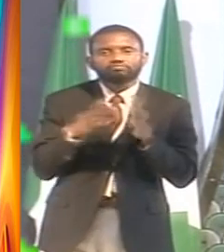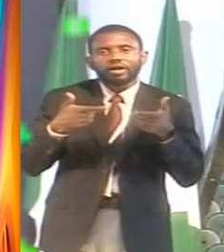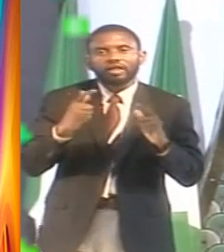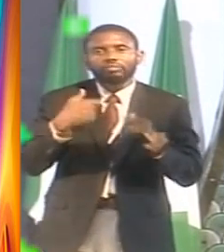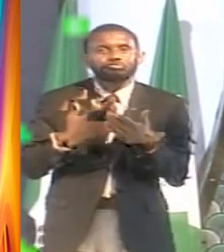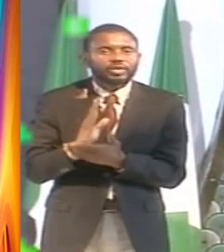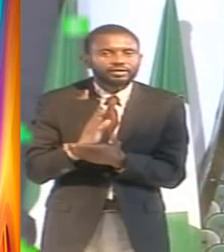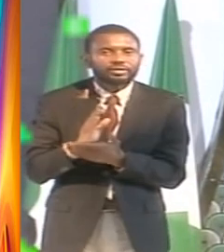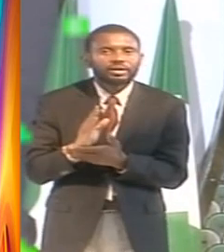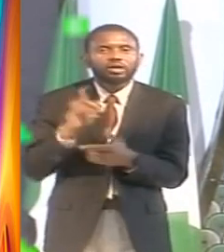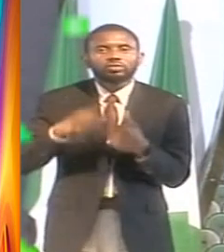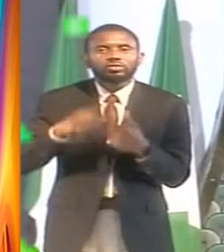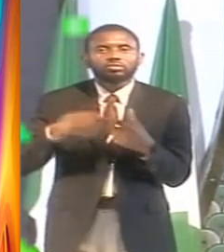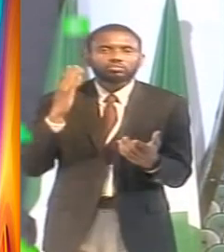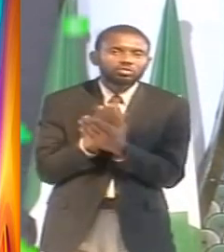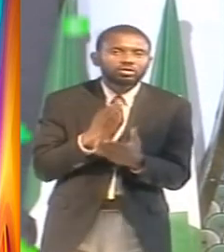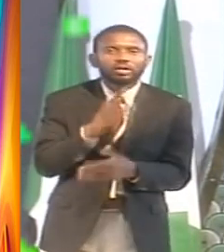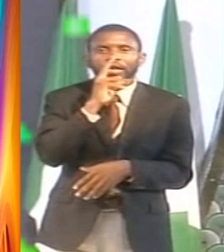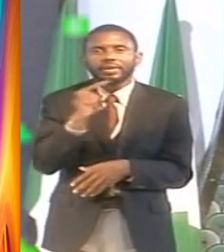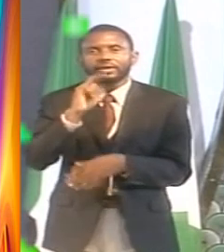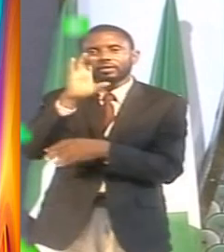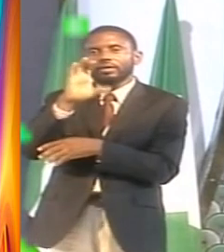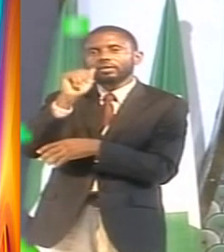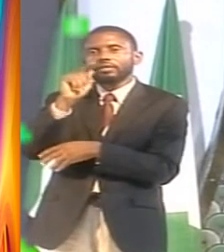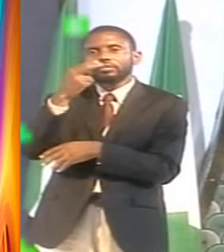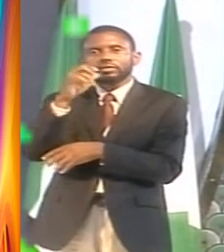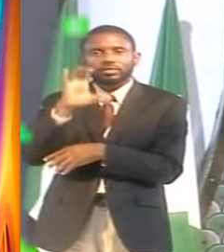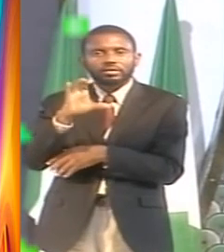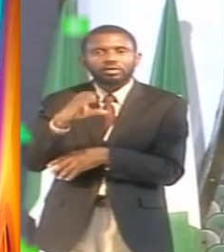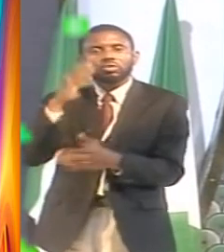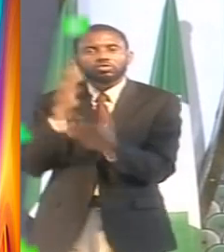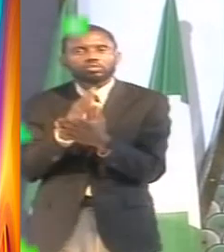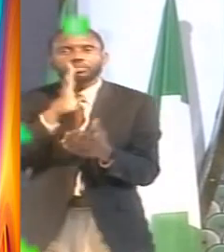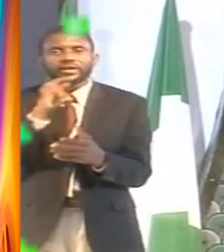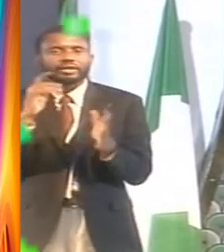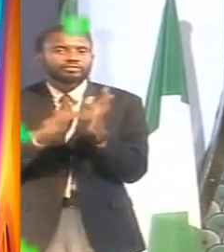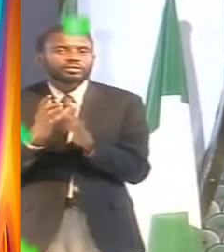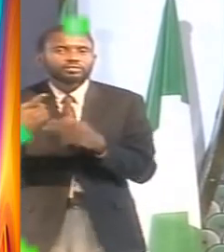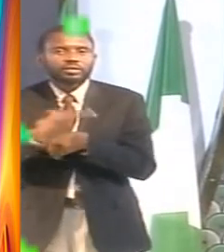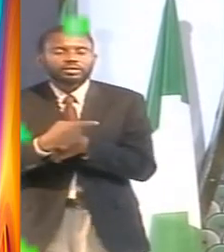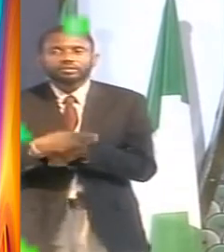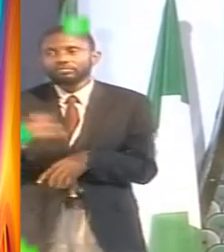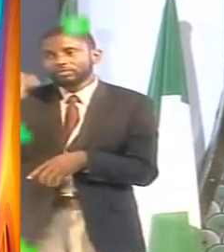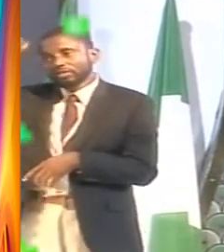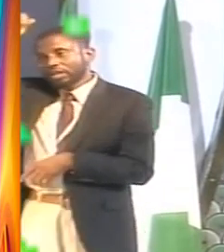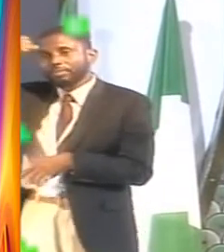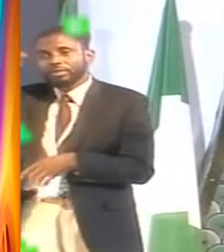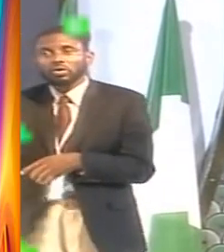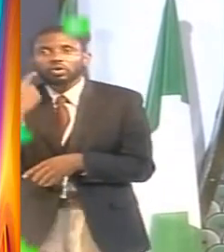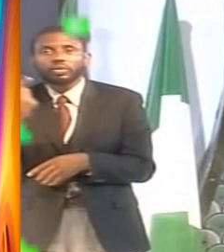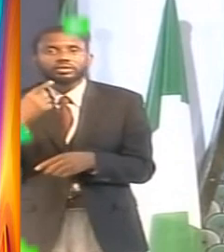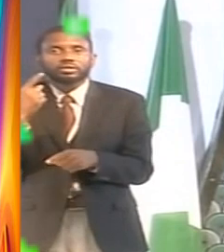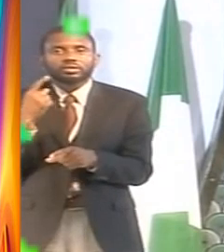right to stop being a Catholic or to stop being a Christian today. His Eminence always jokes with